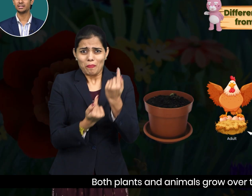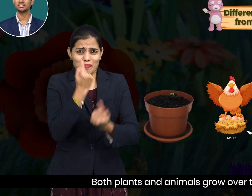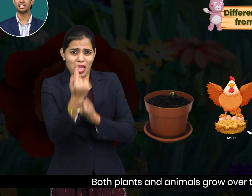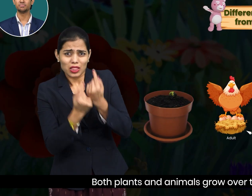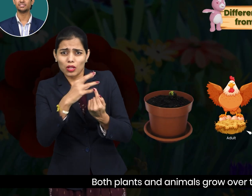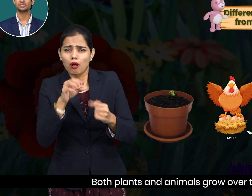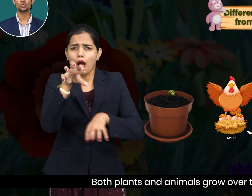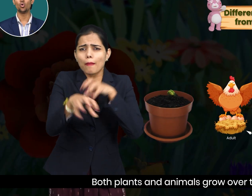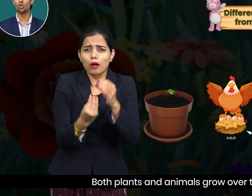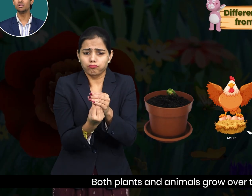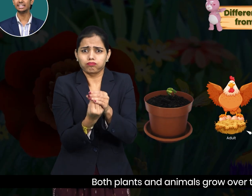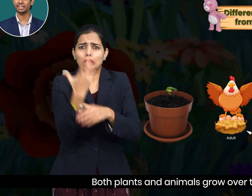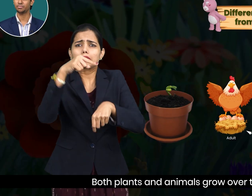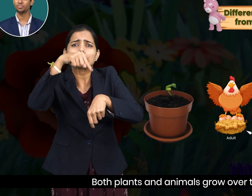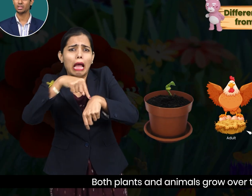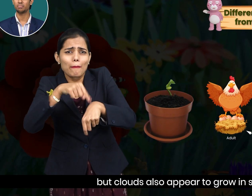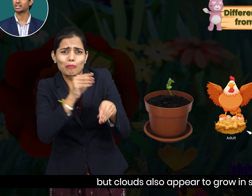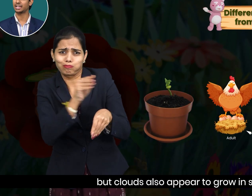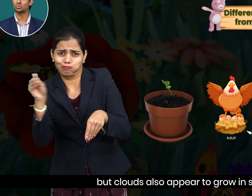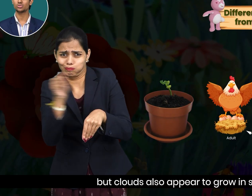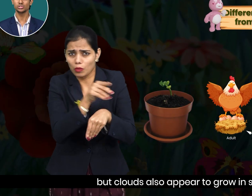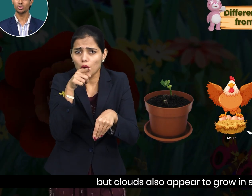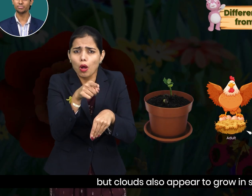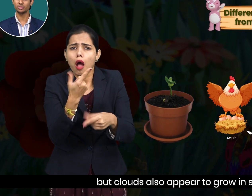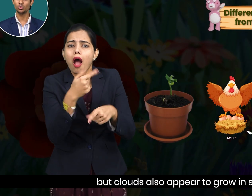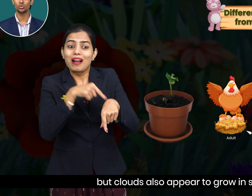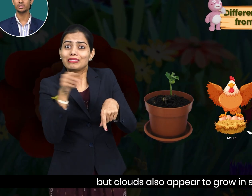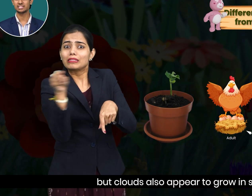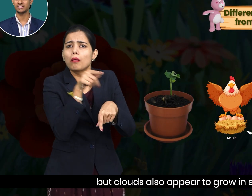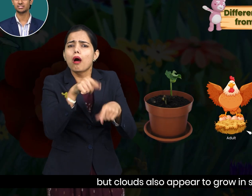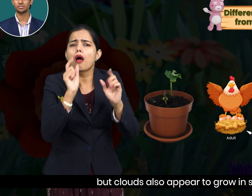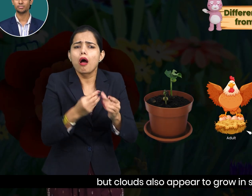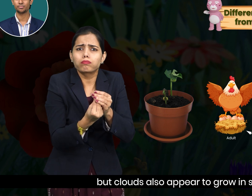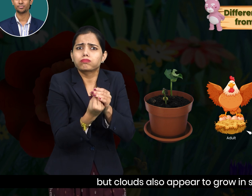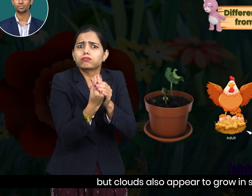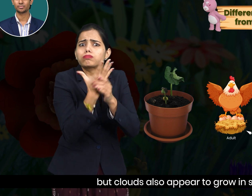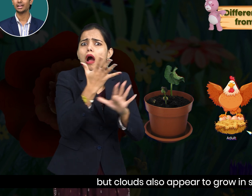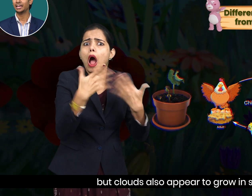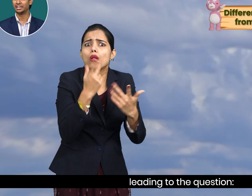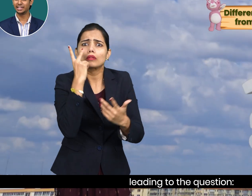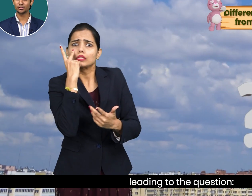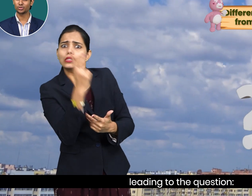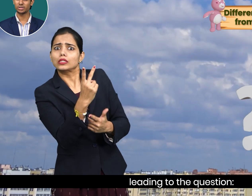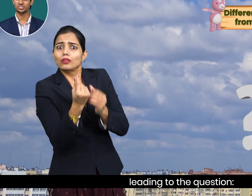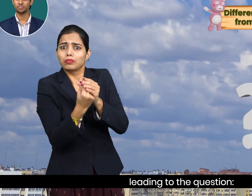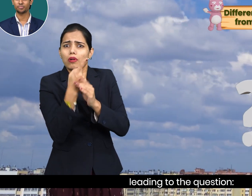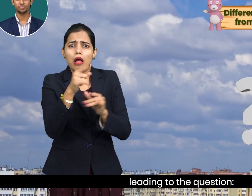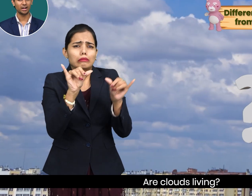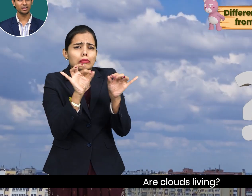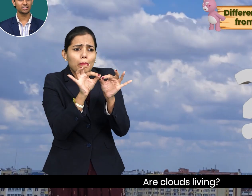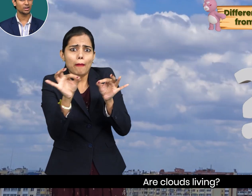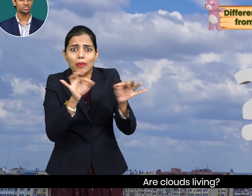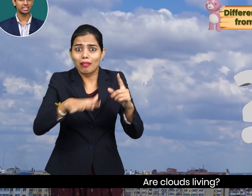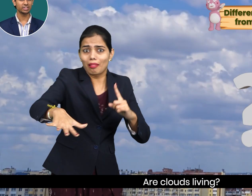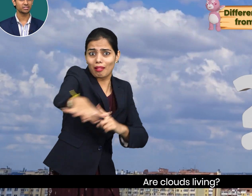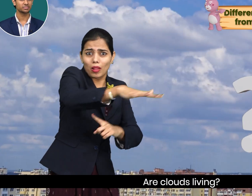Both plants and animals grow over time, but clouds also appear to grow in size. Leading to the question,